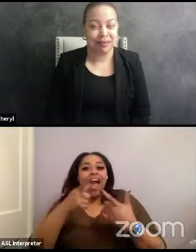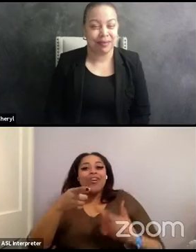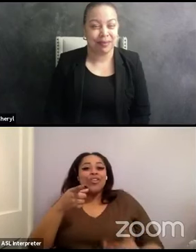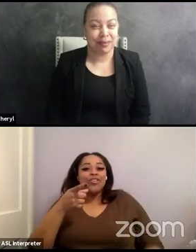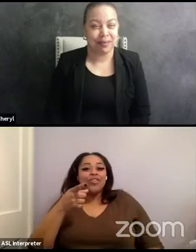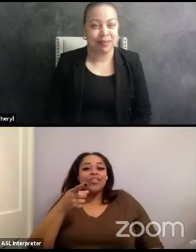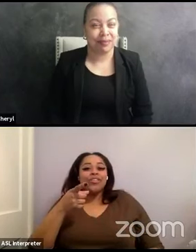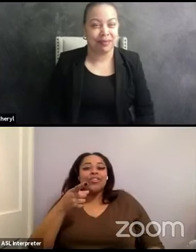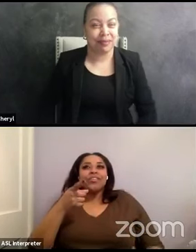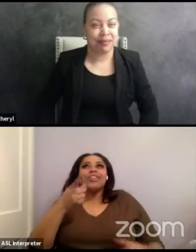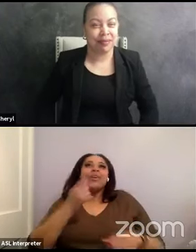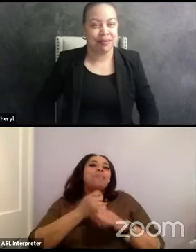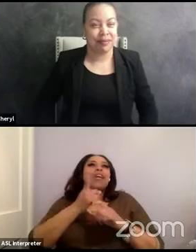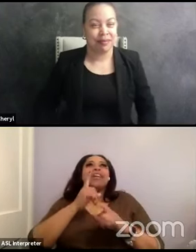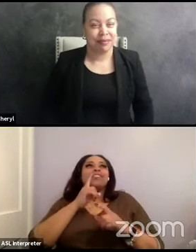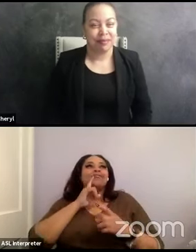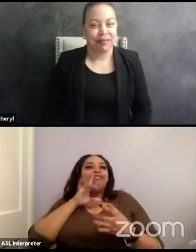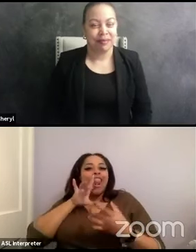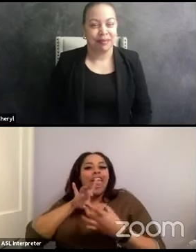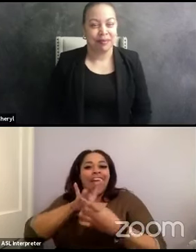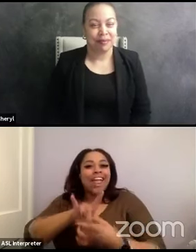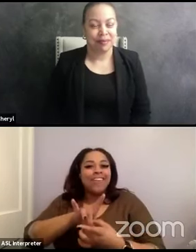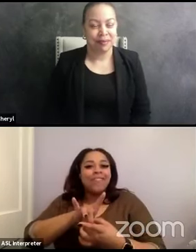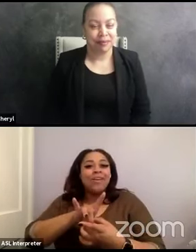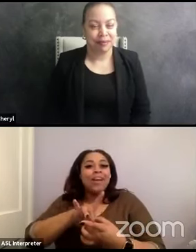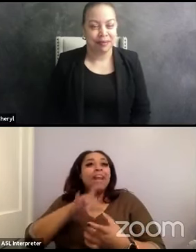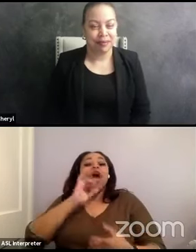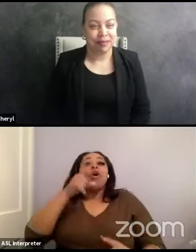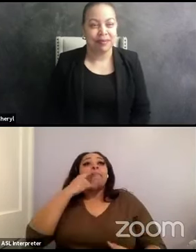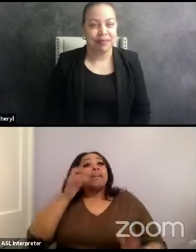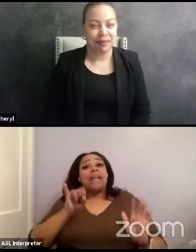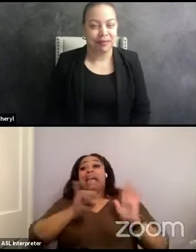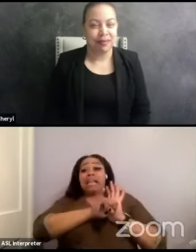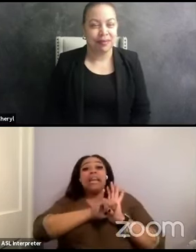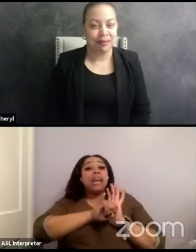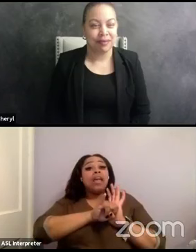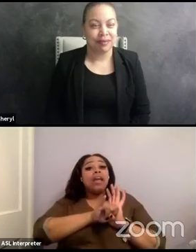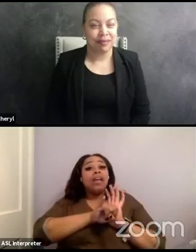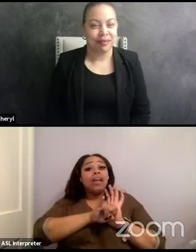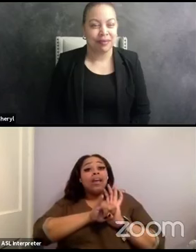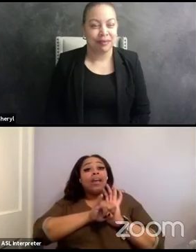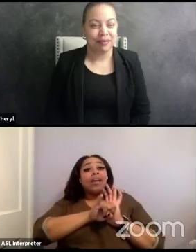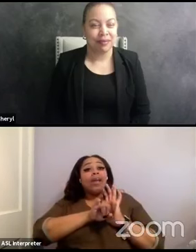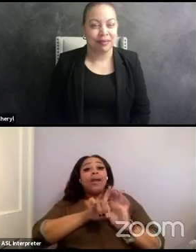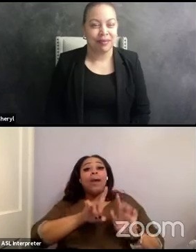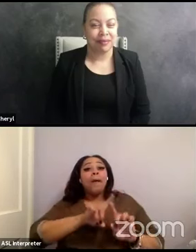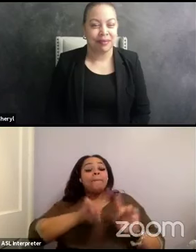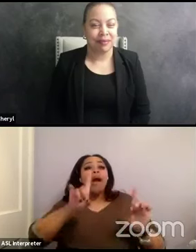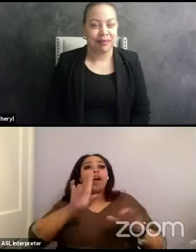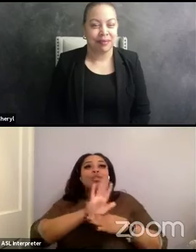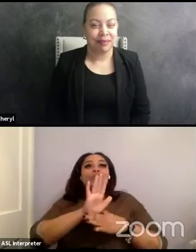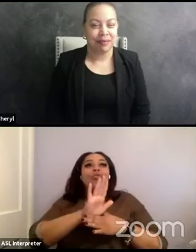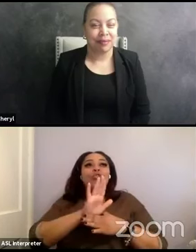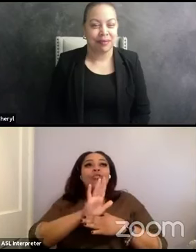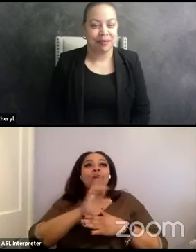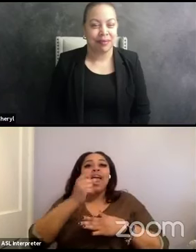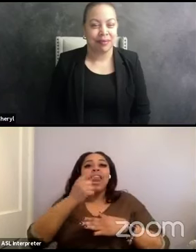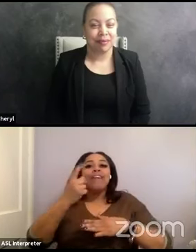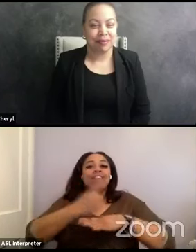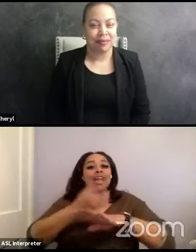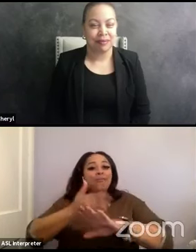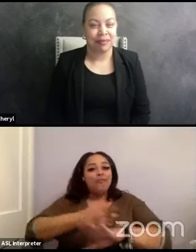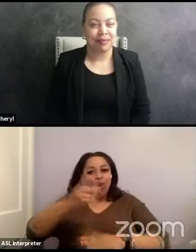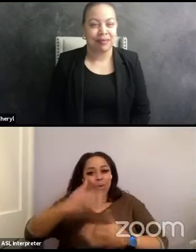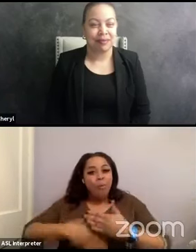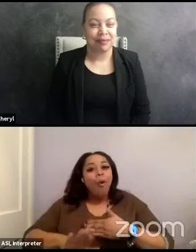how you just made it so relevant to you, not only because of your identity, but the fact that the movie came out 11 days before you were born.